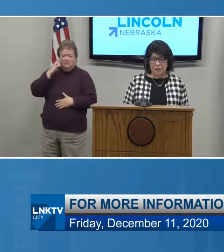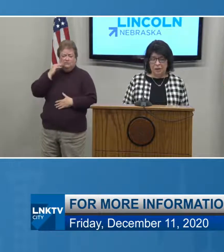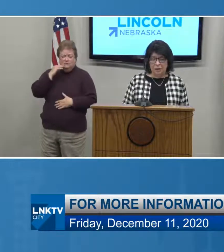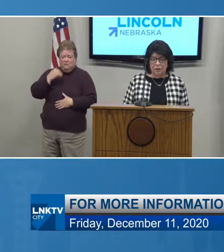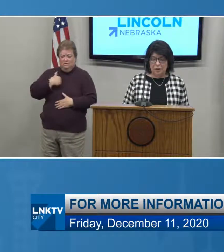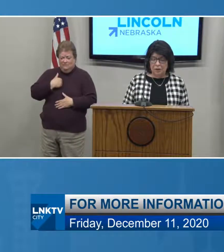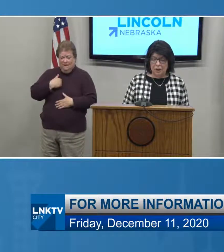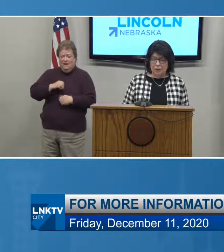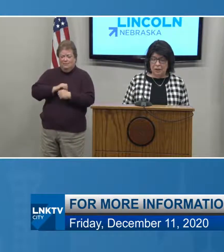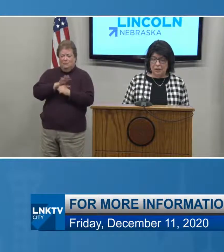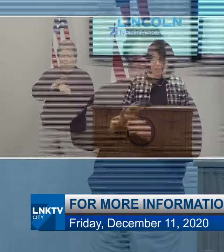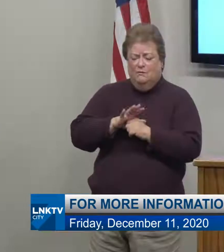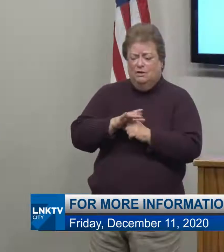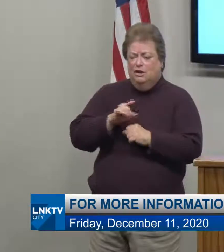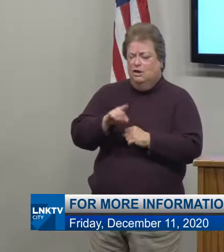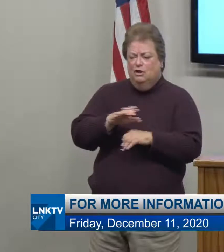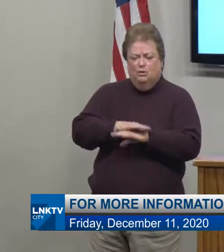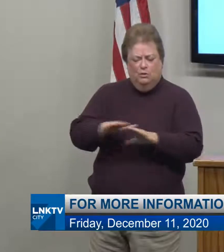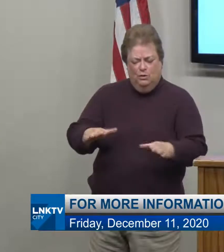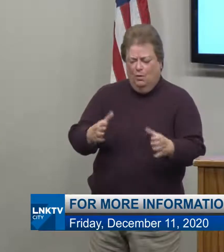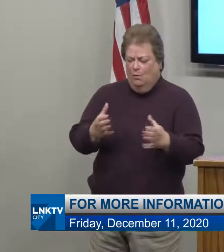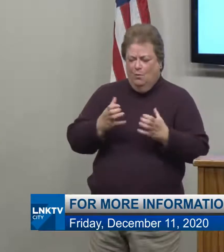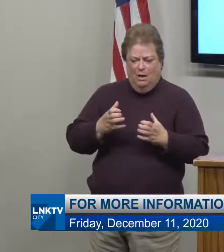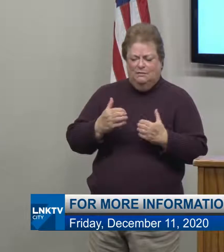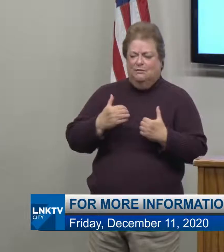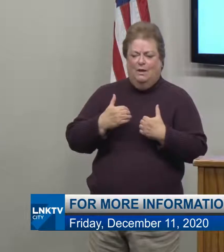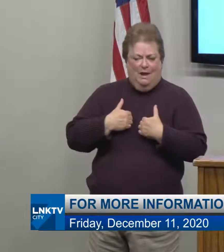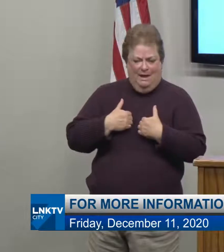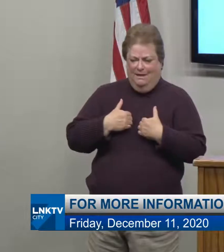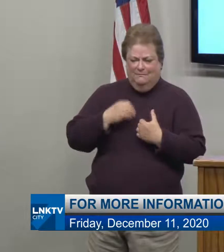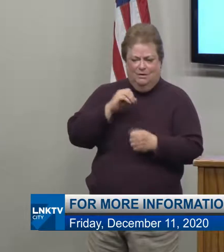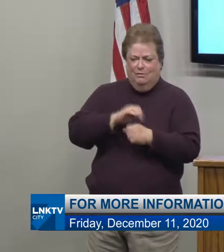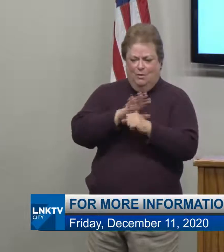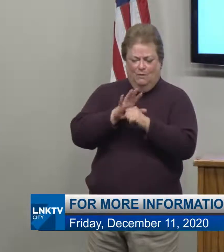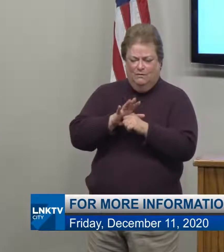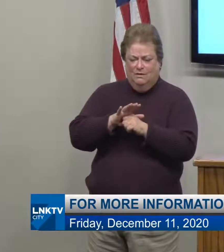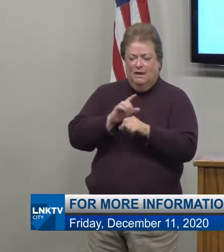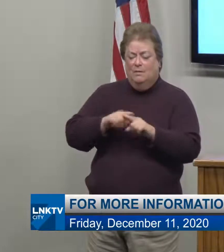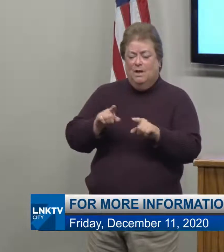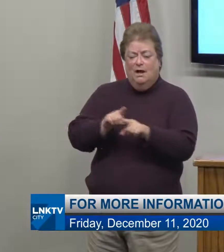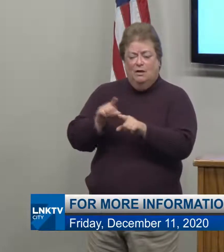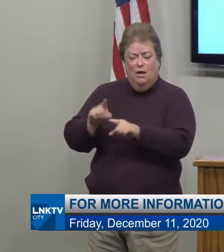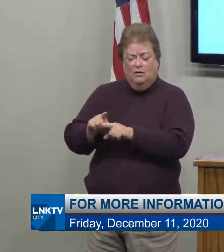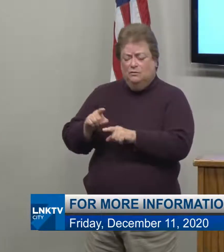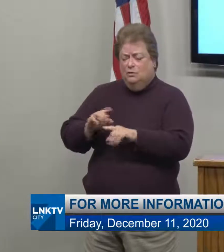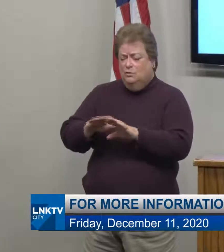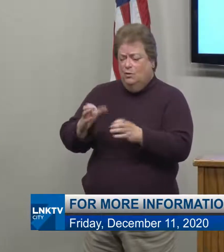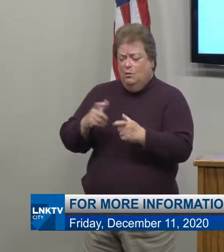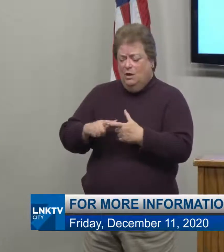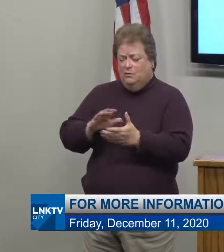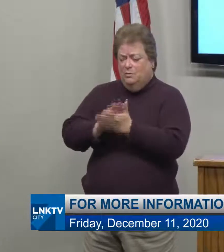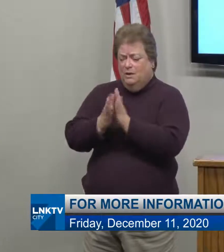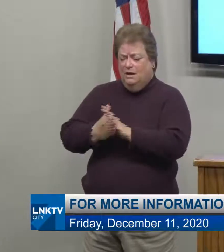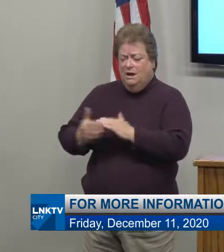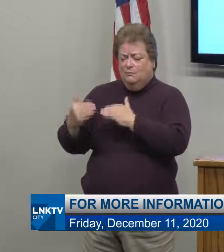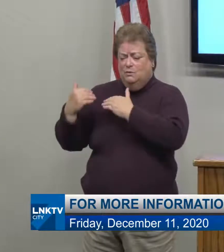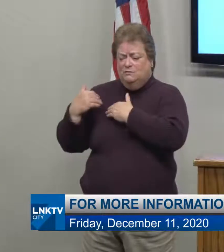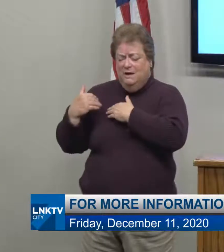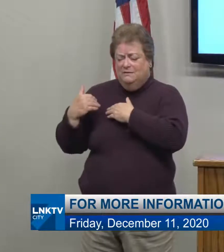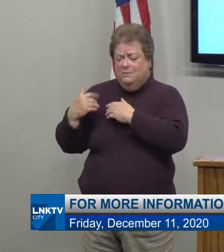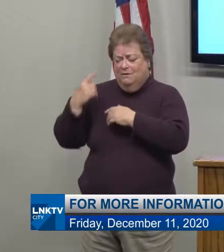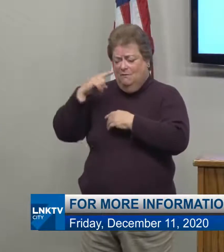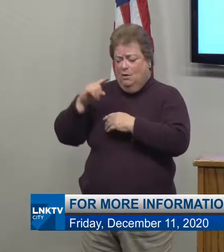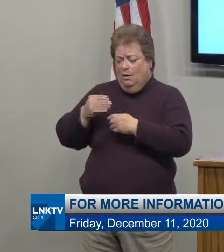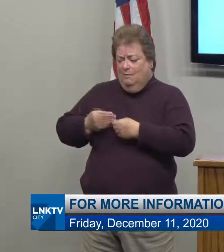you, you do not want to have COVID-19, but you also do not want to be responsible for passing the virus on to